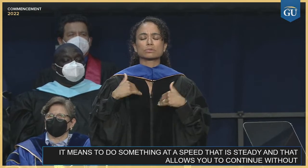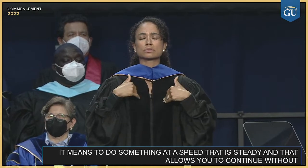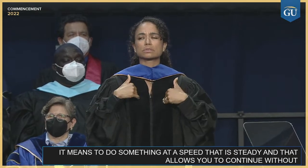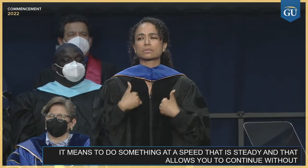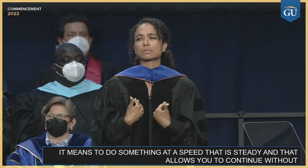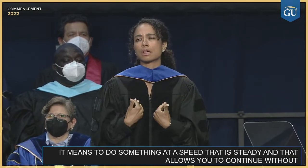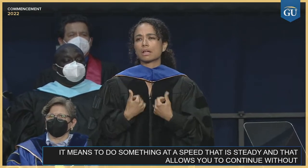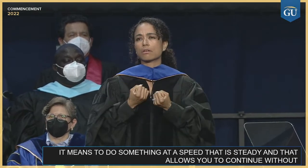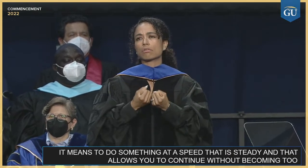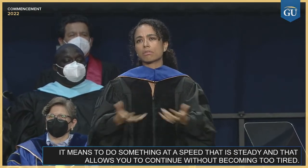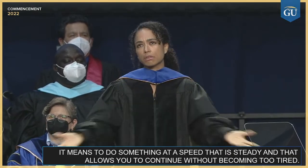tired.